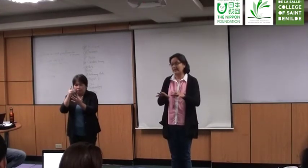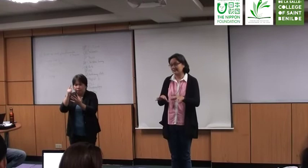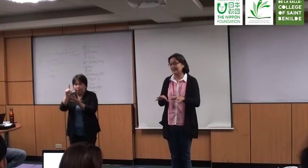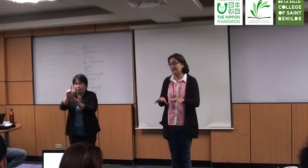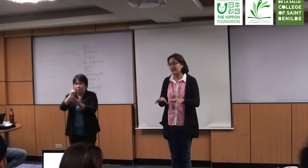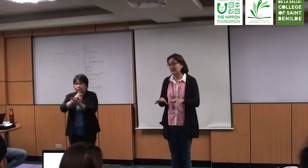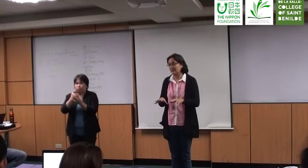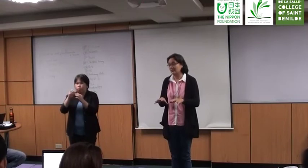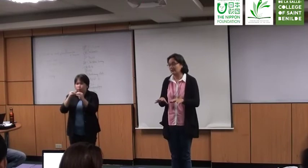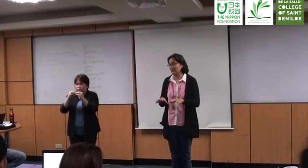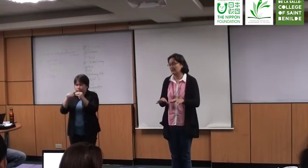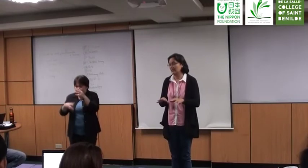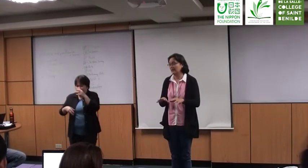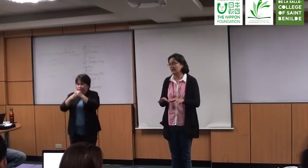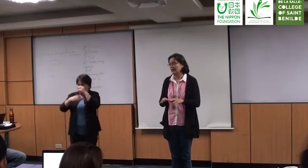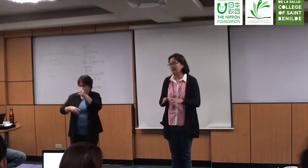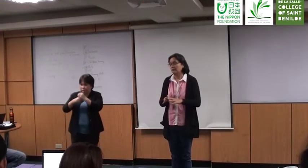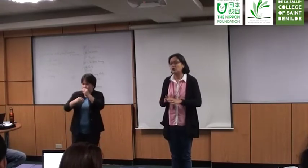for the grade 7,